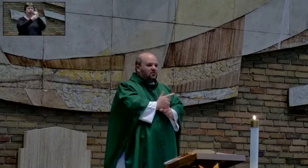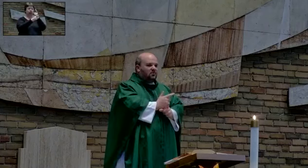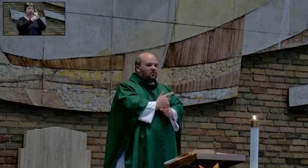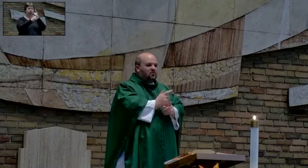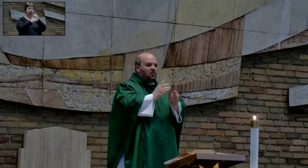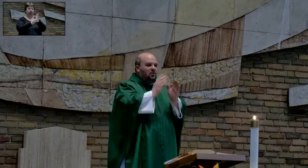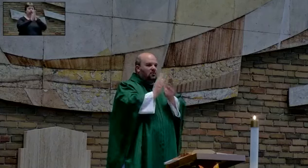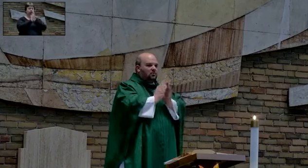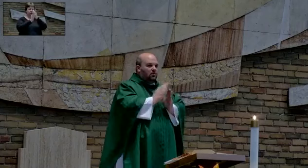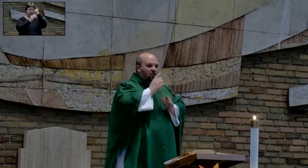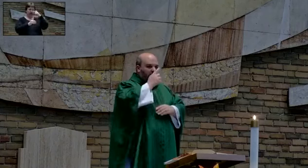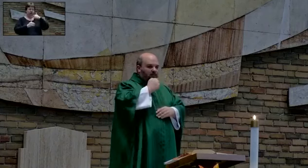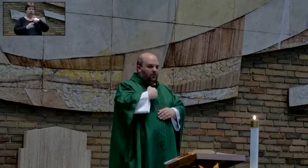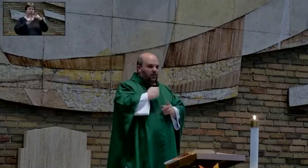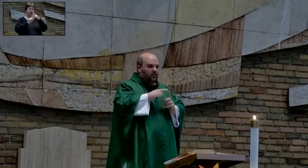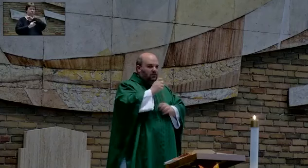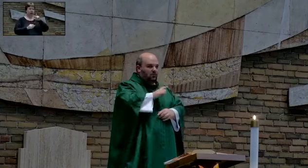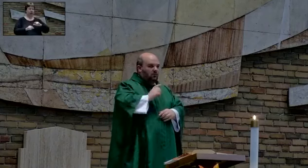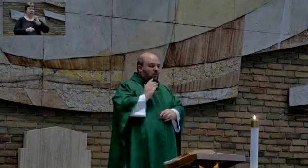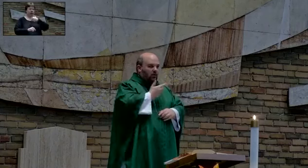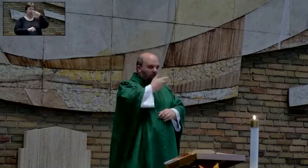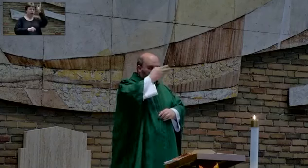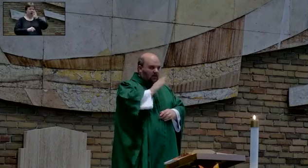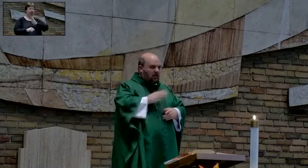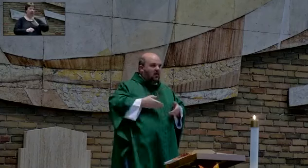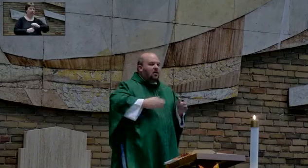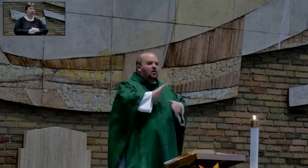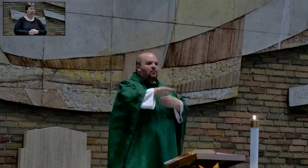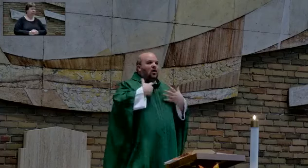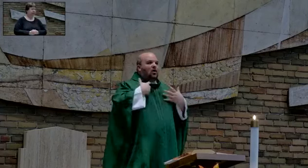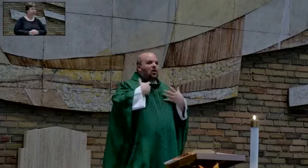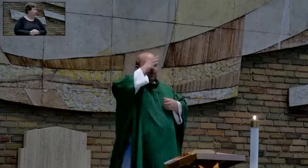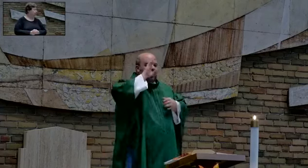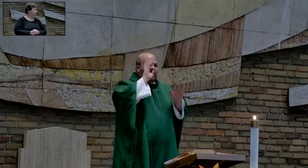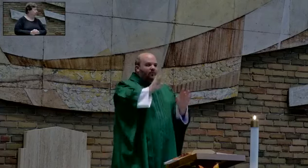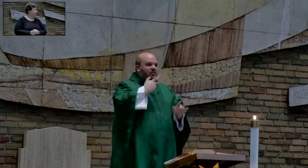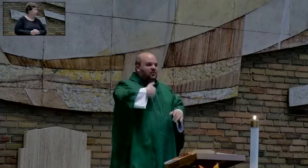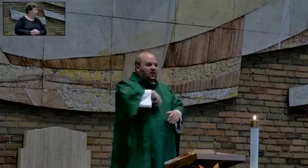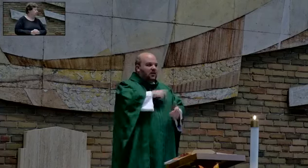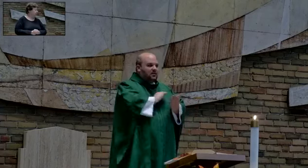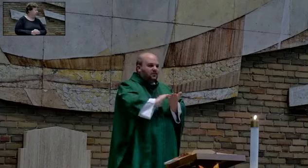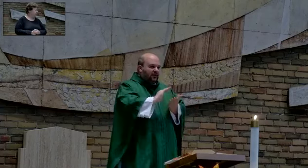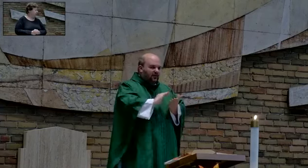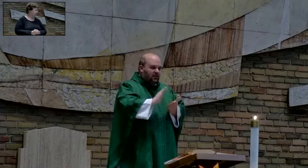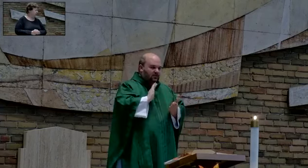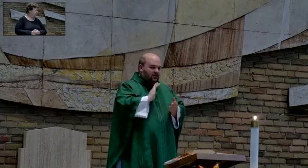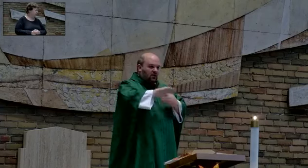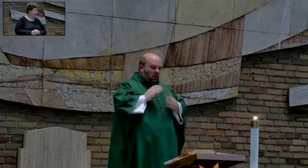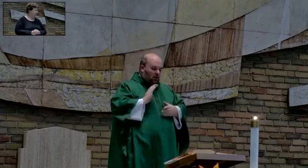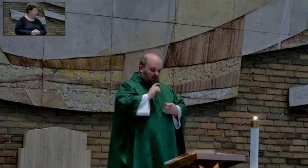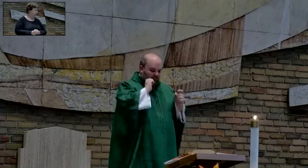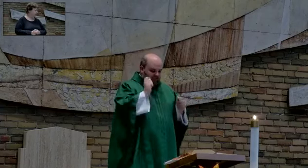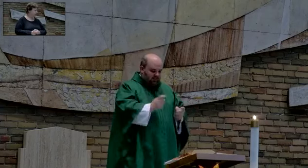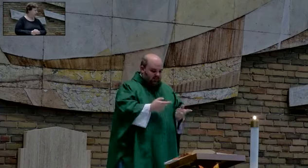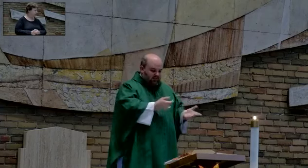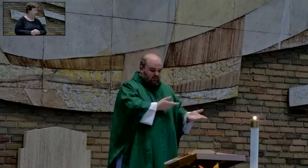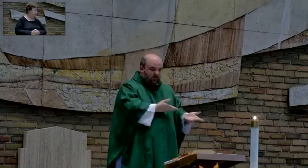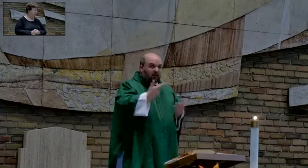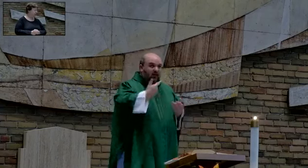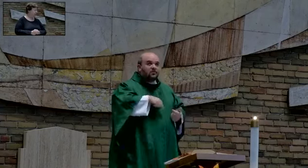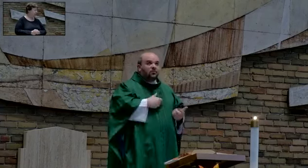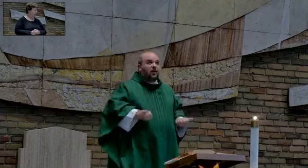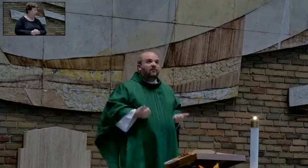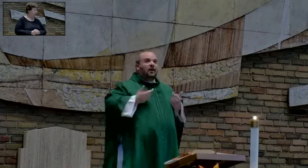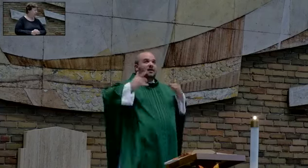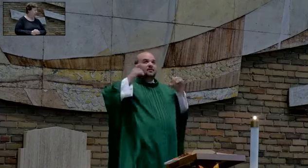and sisters, to pray for me to the Lord our God. May Almighty God have mercy on us, forgive us all of our sins, and